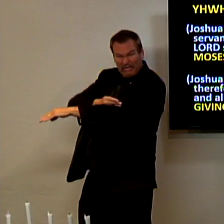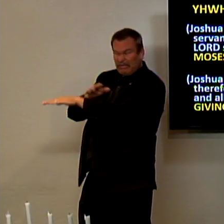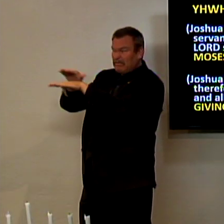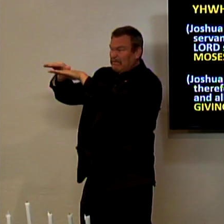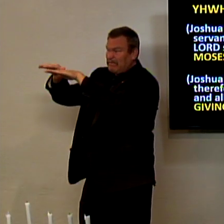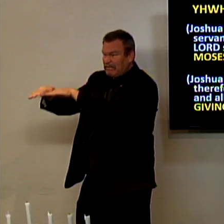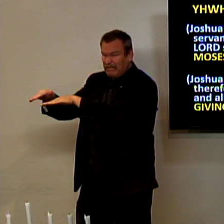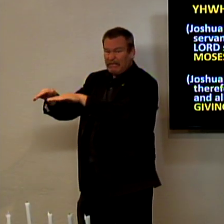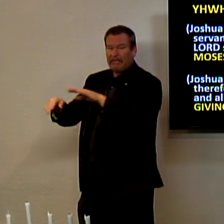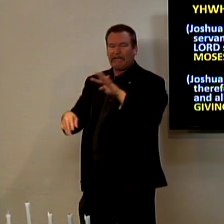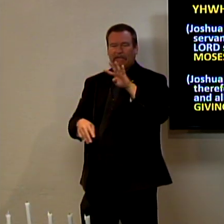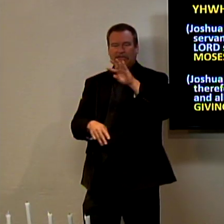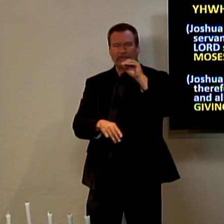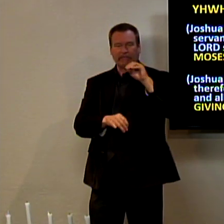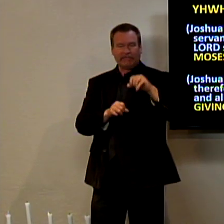and remember that he